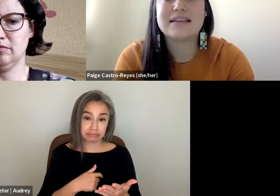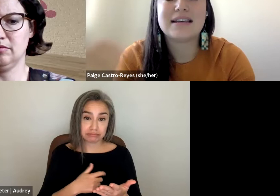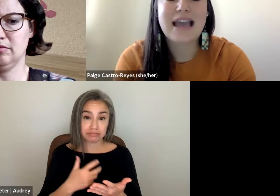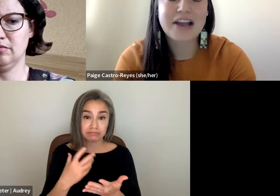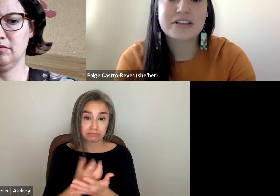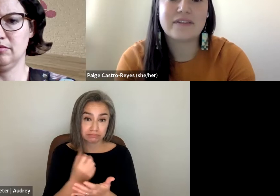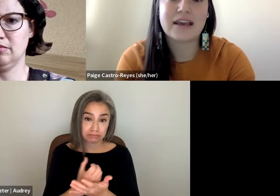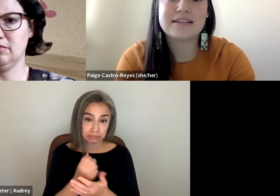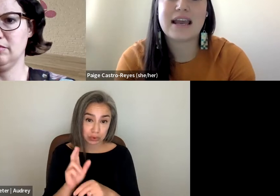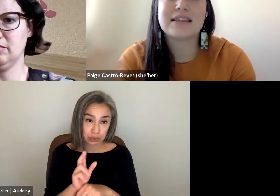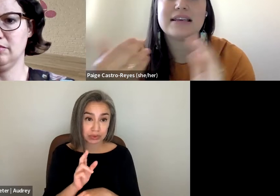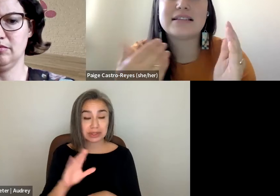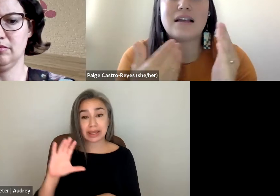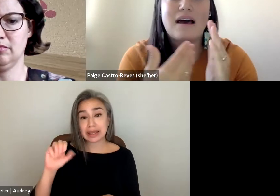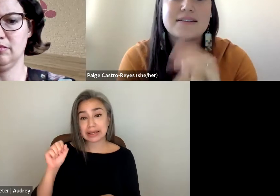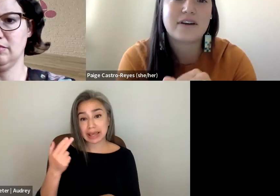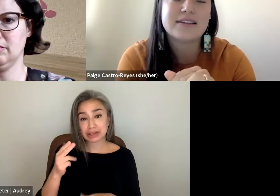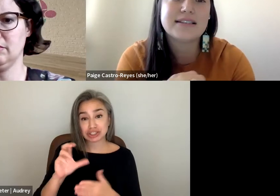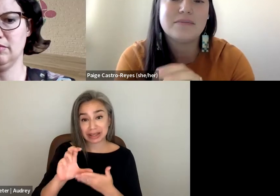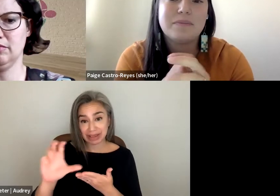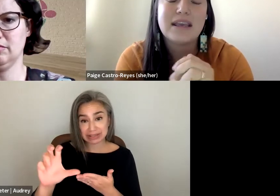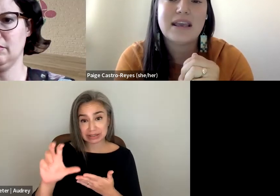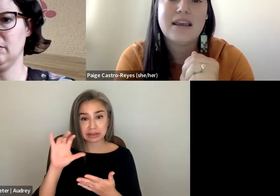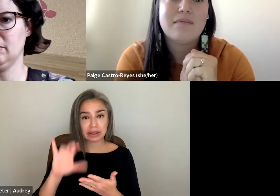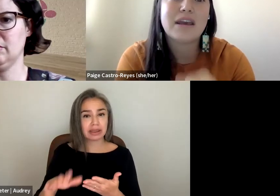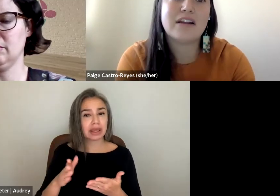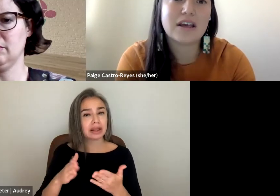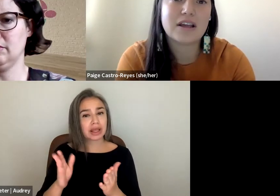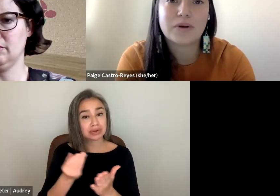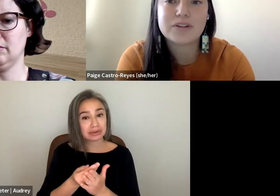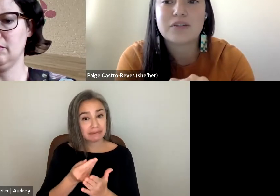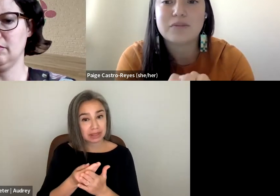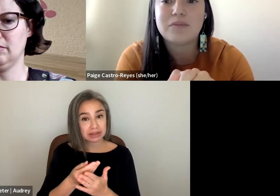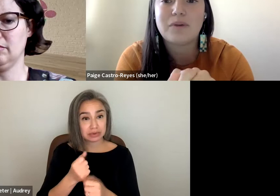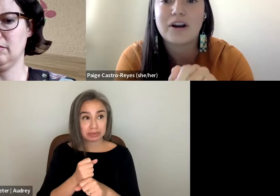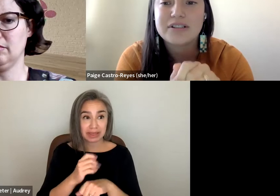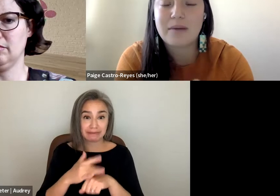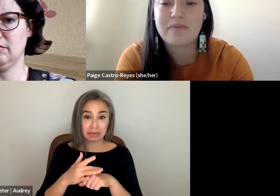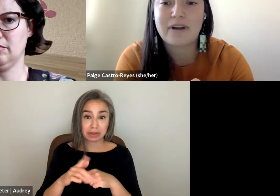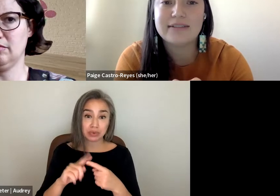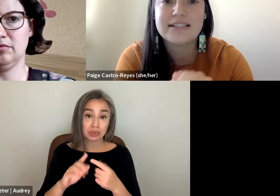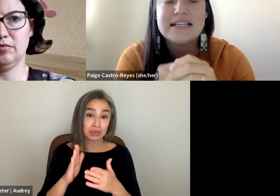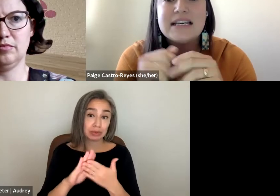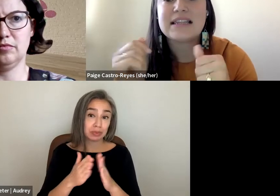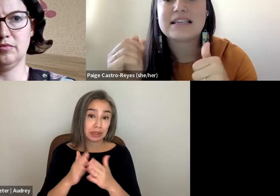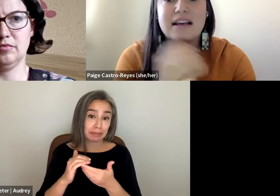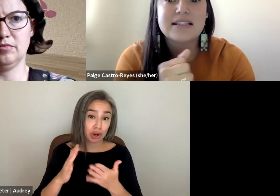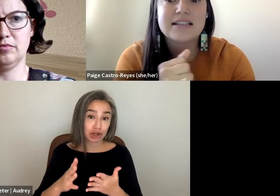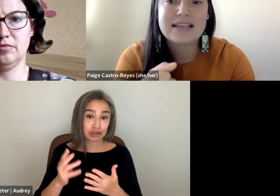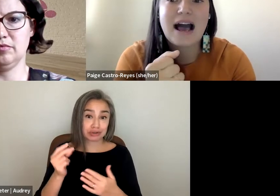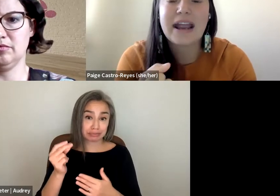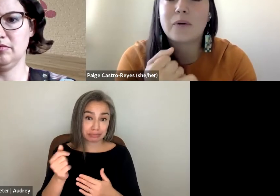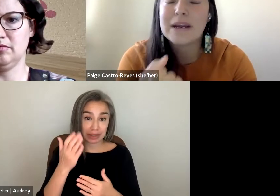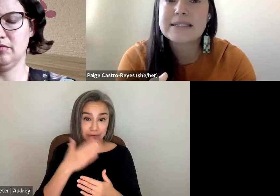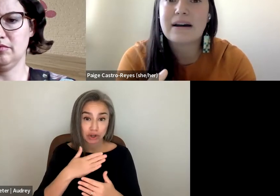utilize is a cash advance. And this allows funds to be made available to community partners upfront. This